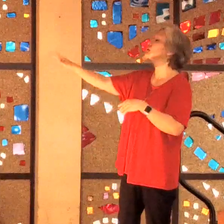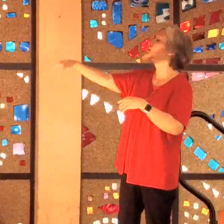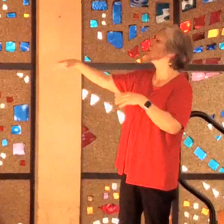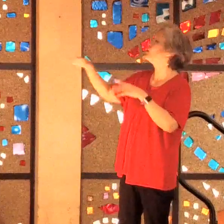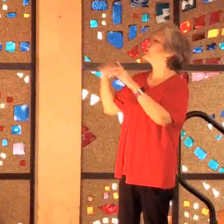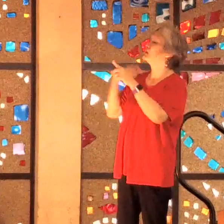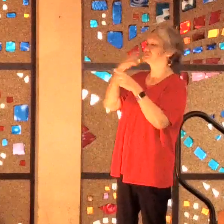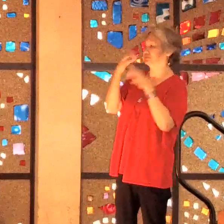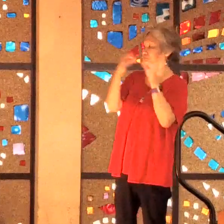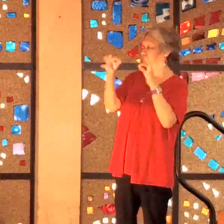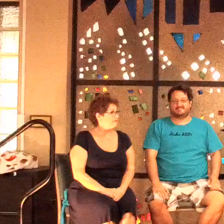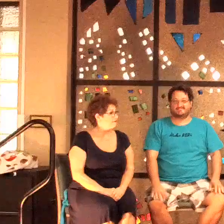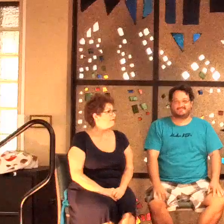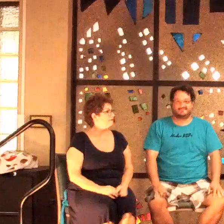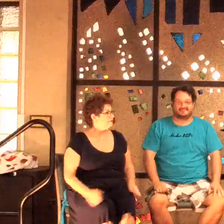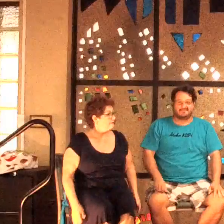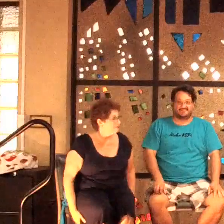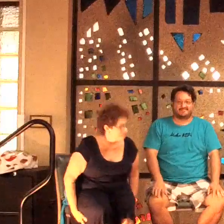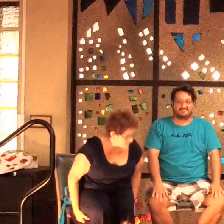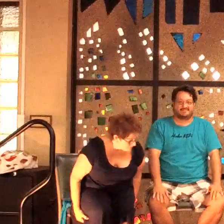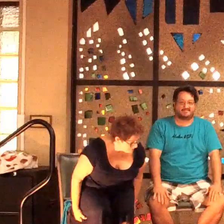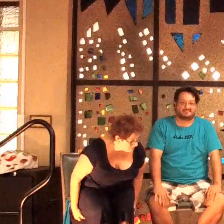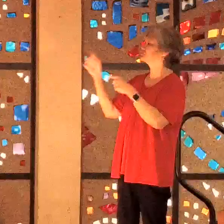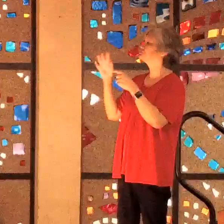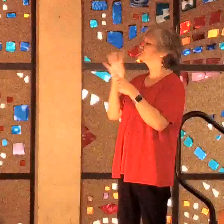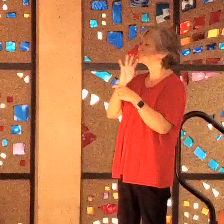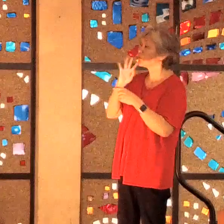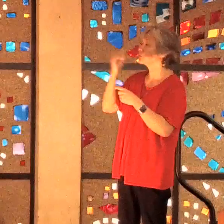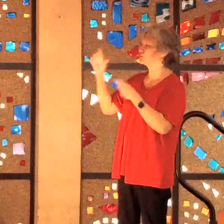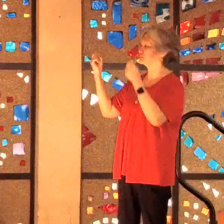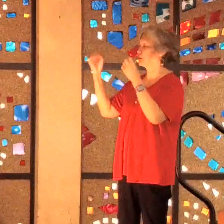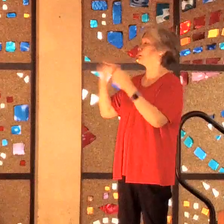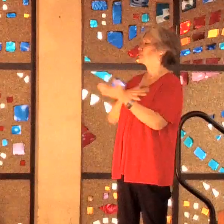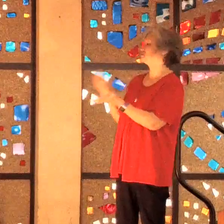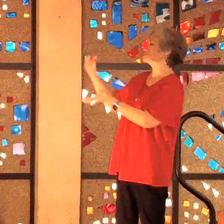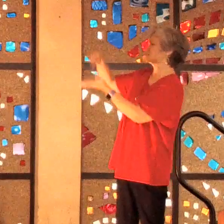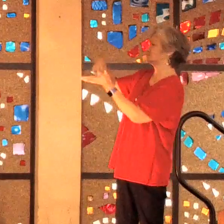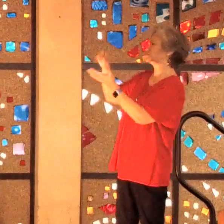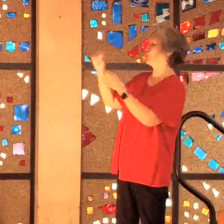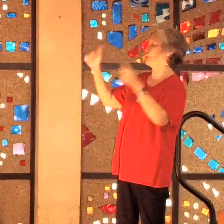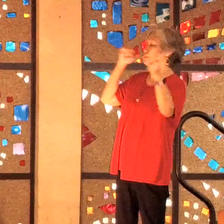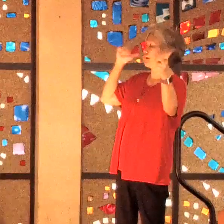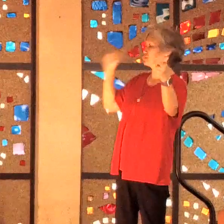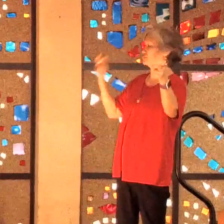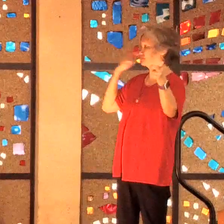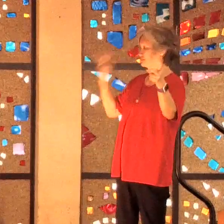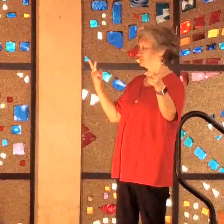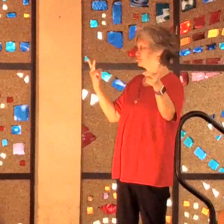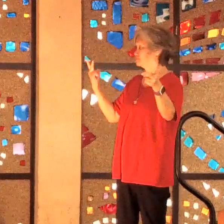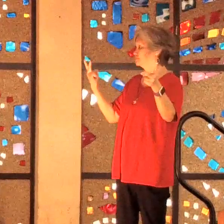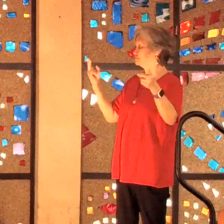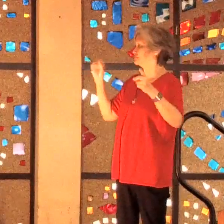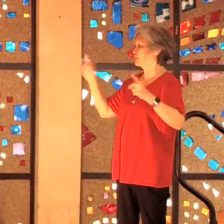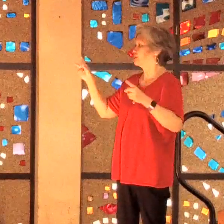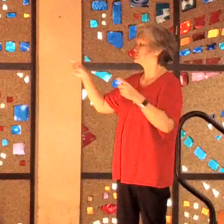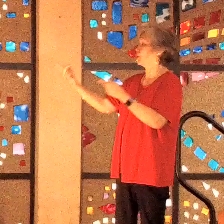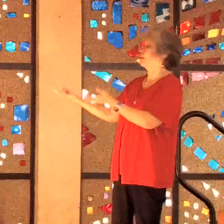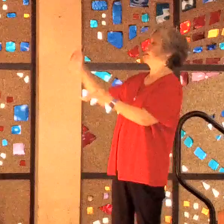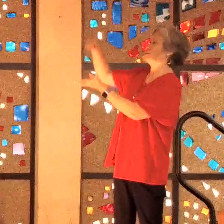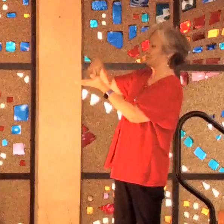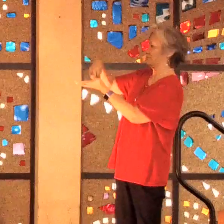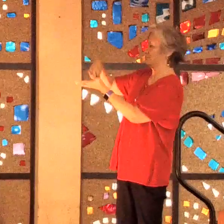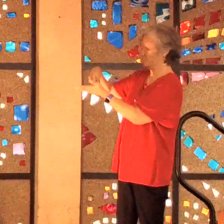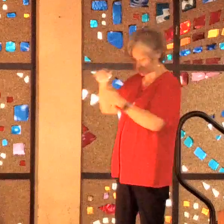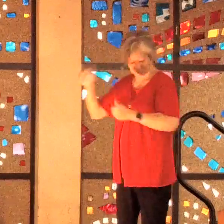Susie. We just explained, everyone talked about, so if you're gonna sign,